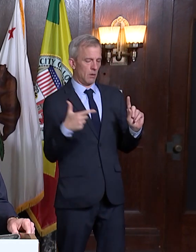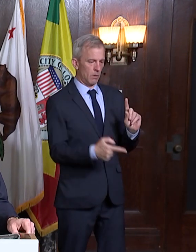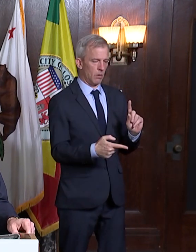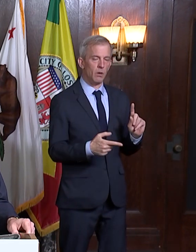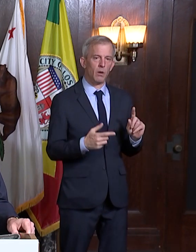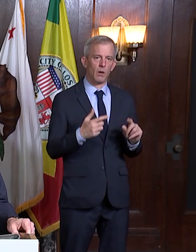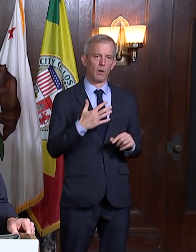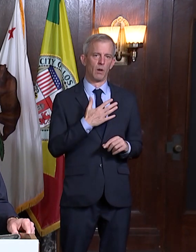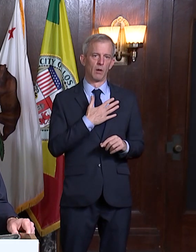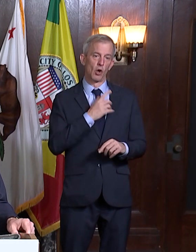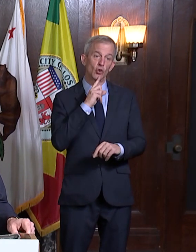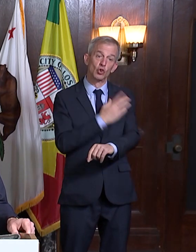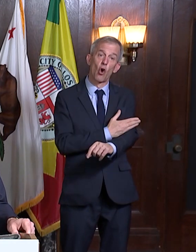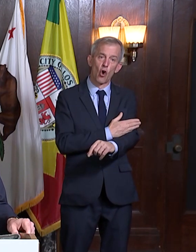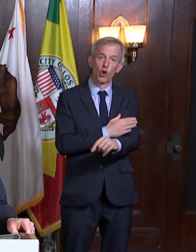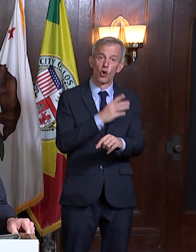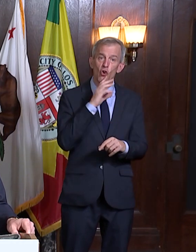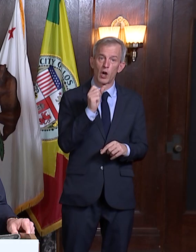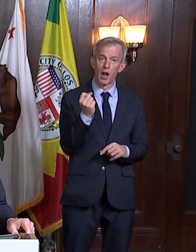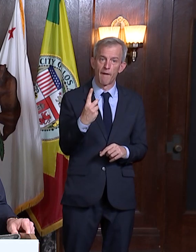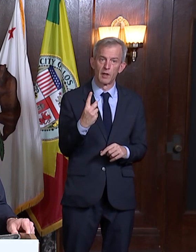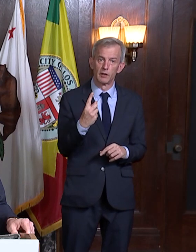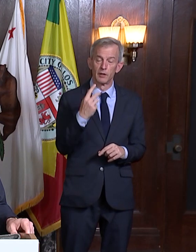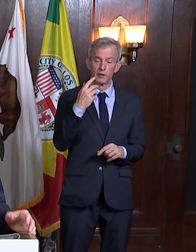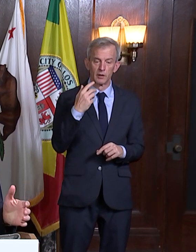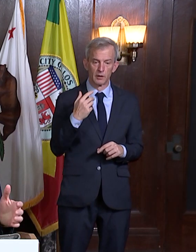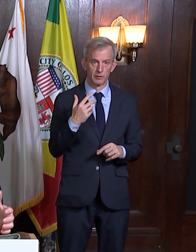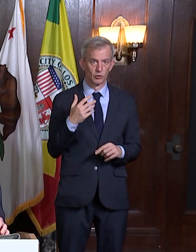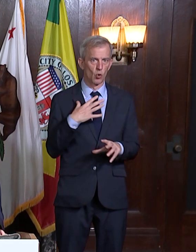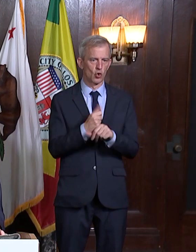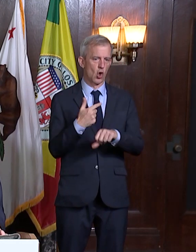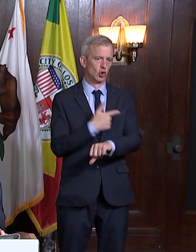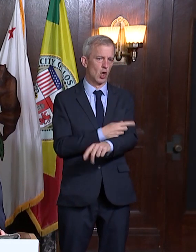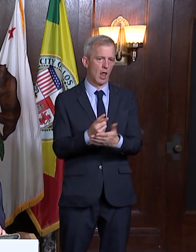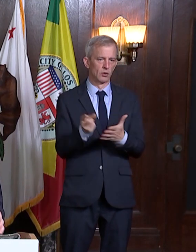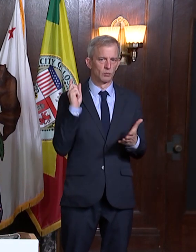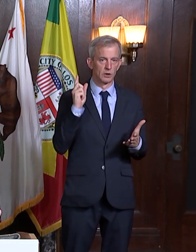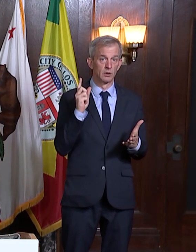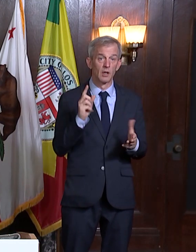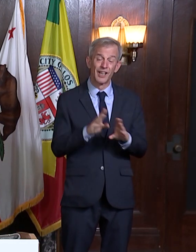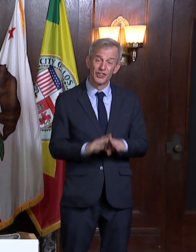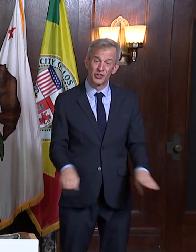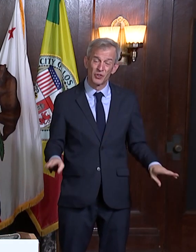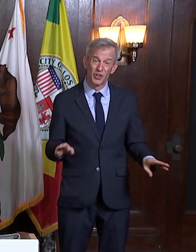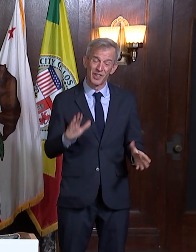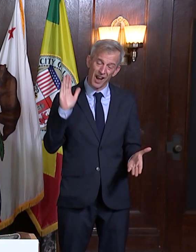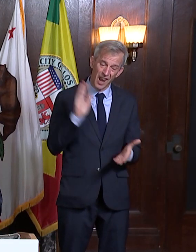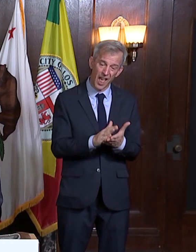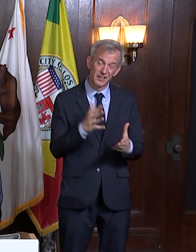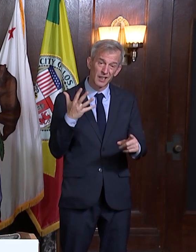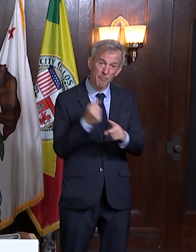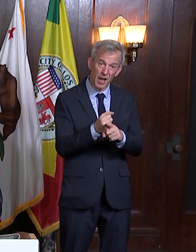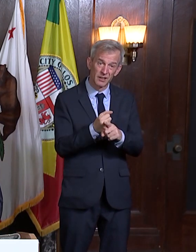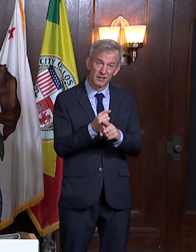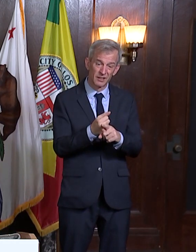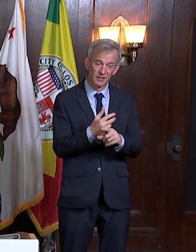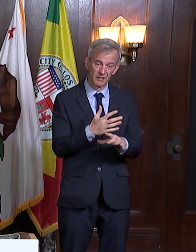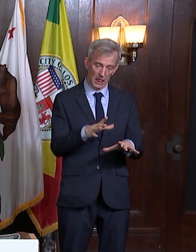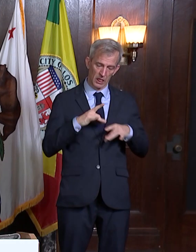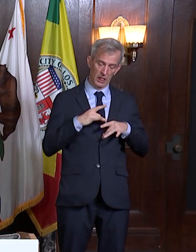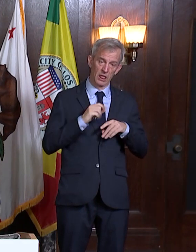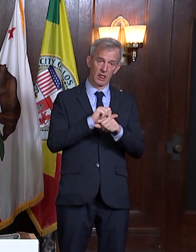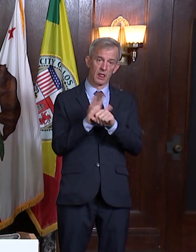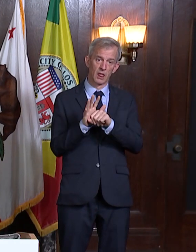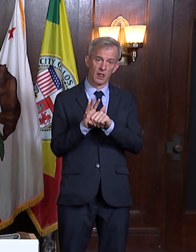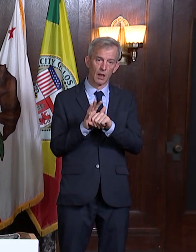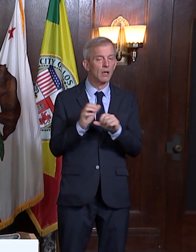week. Because while children have been less impacted by severe illness and hospitalization, it can happen, and while they're less likely, of course, to be